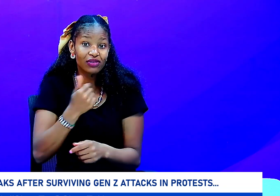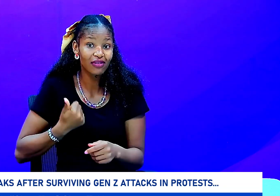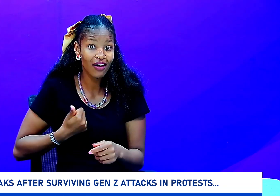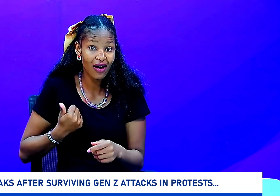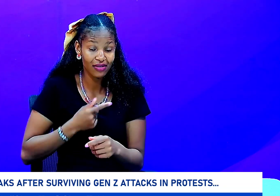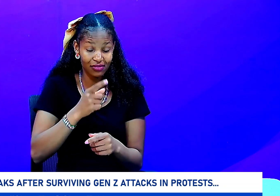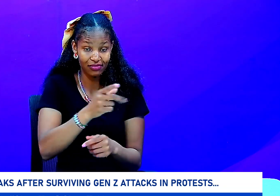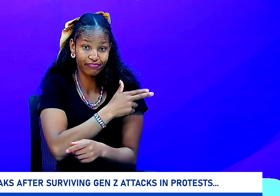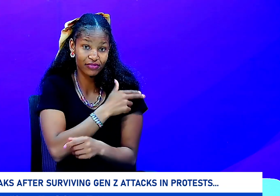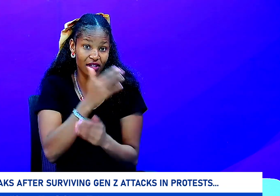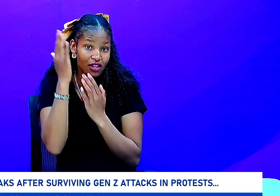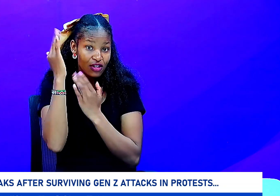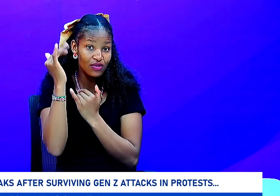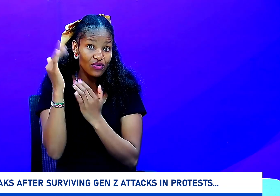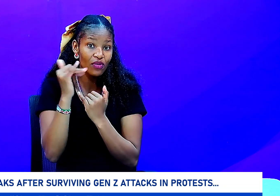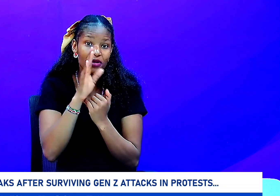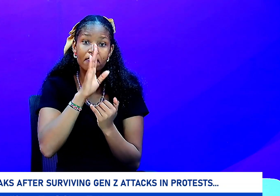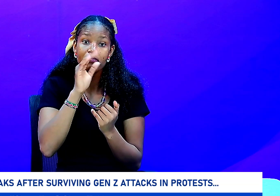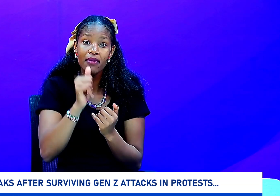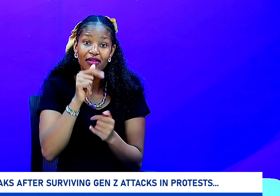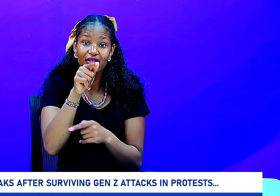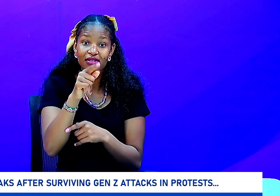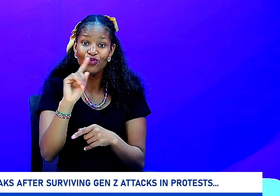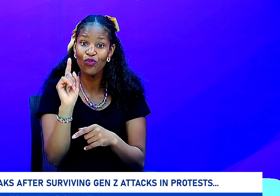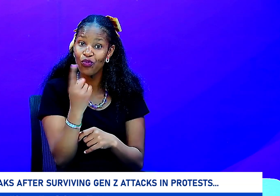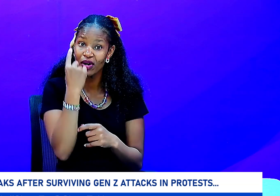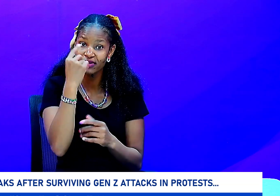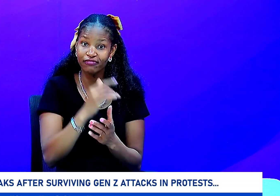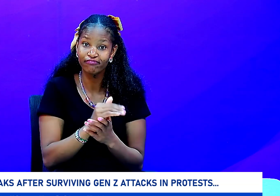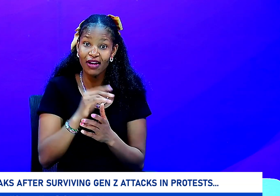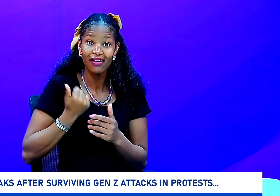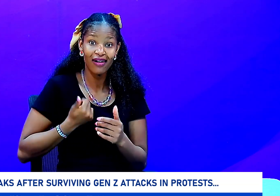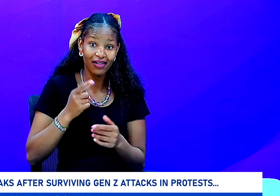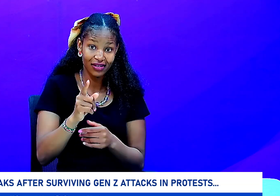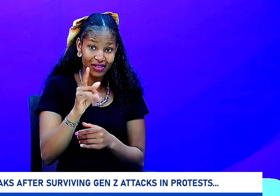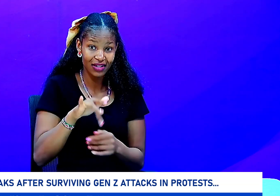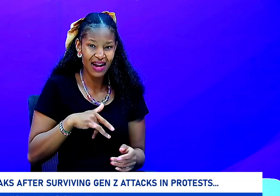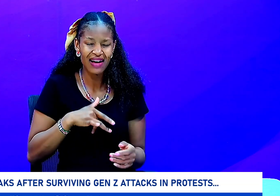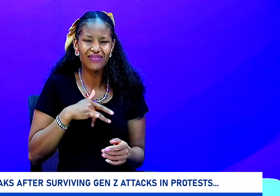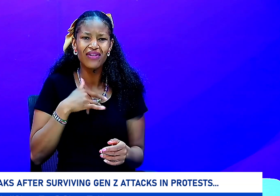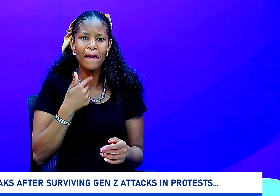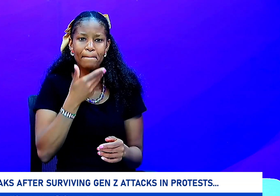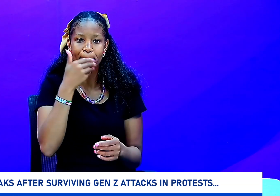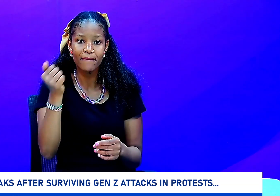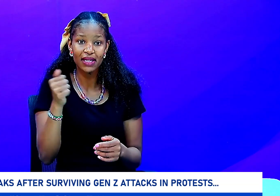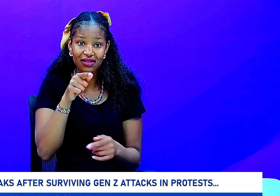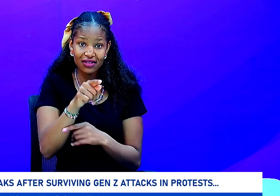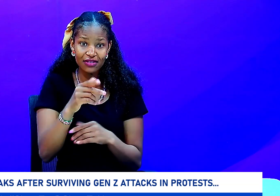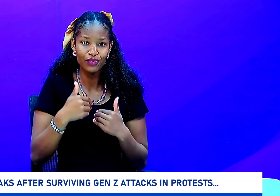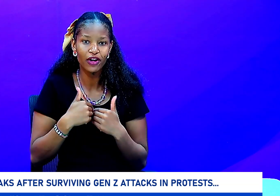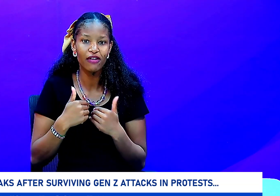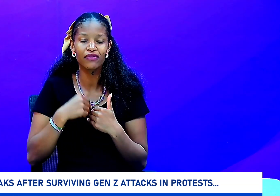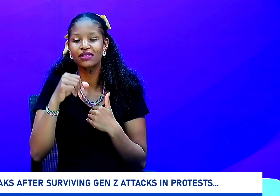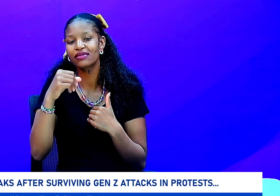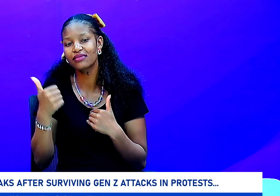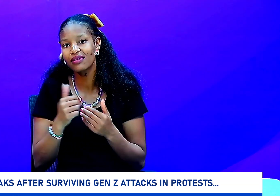Speaking at hospital, she has the hope of being discharged once she feels better and have